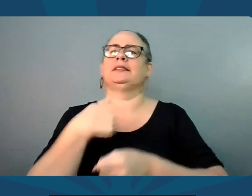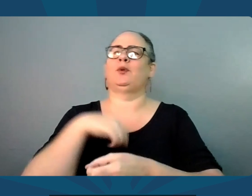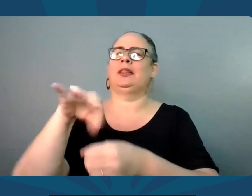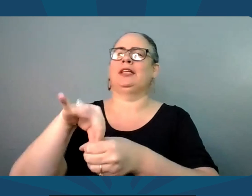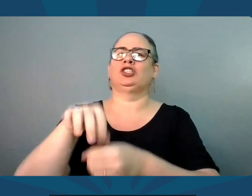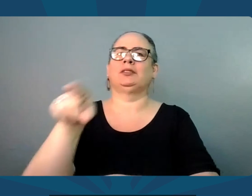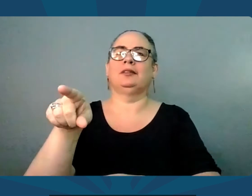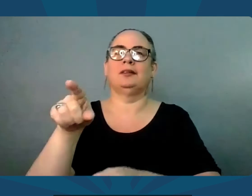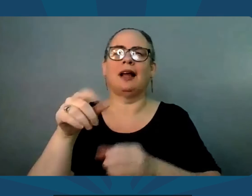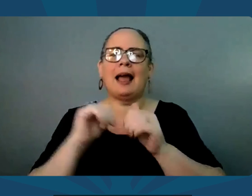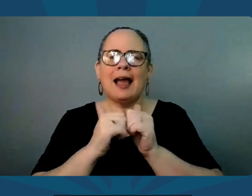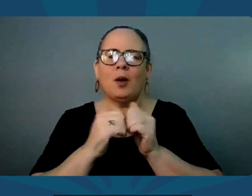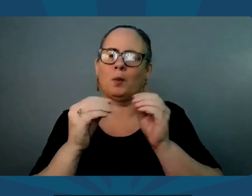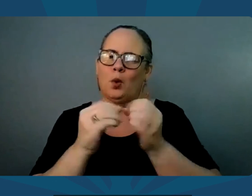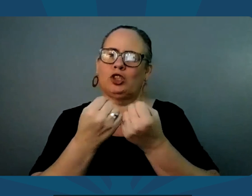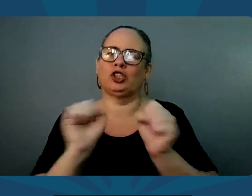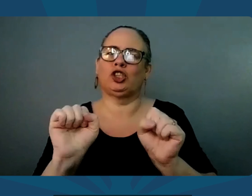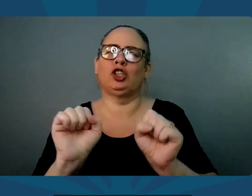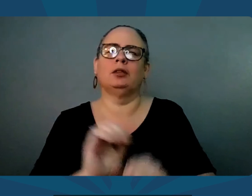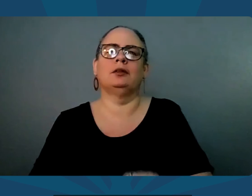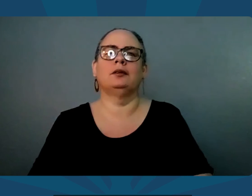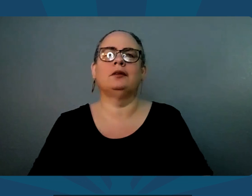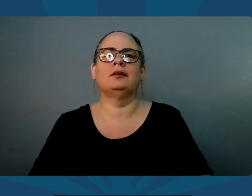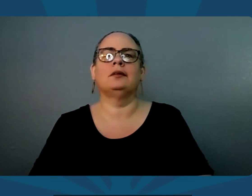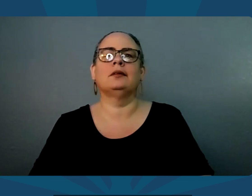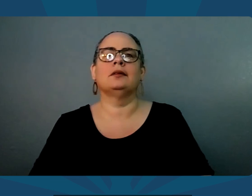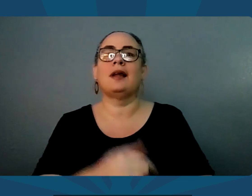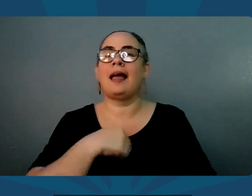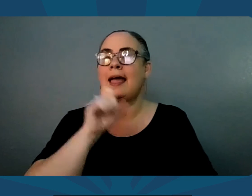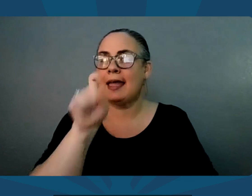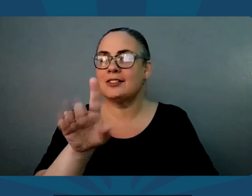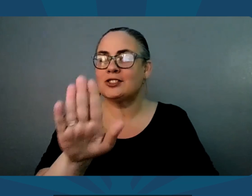and restoring confidence in our elections by making them more secure.